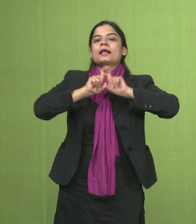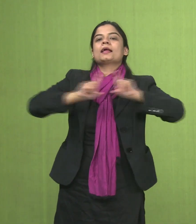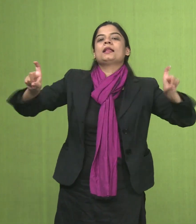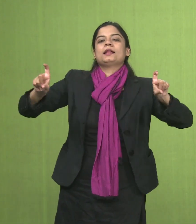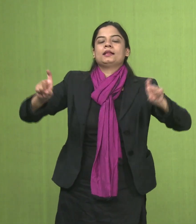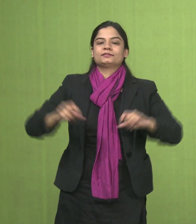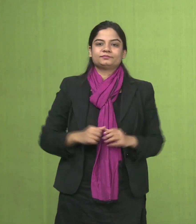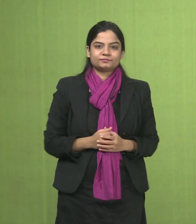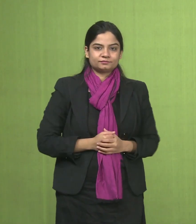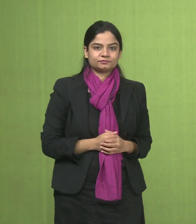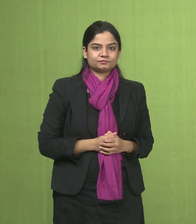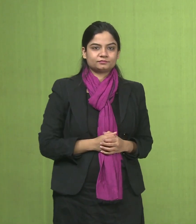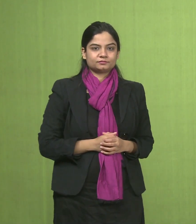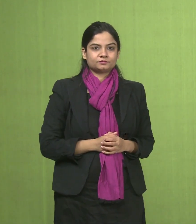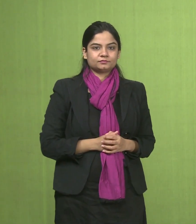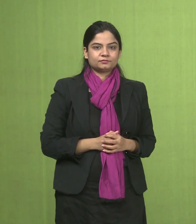effort. Advertisement should always be clear.